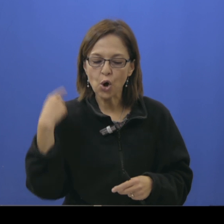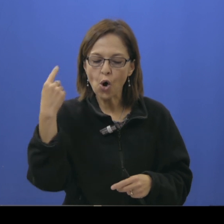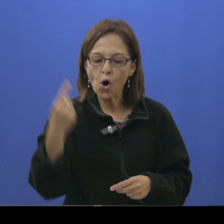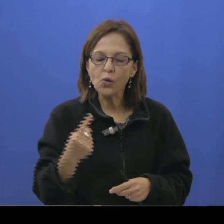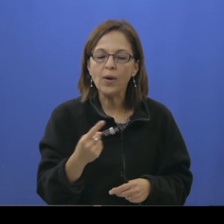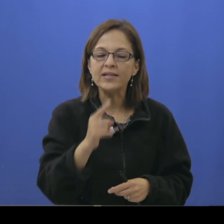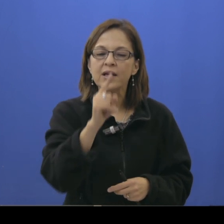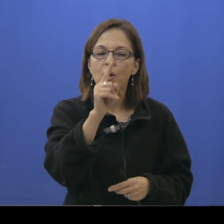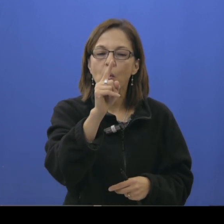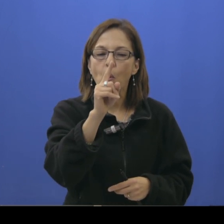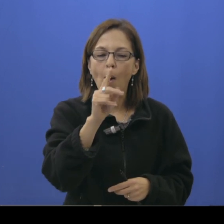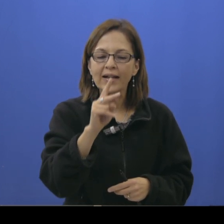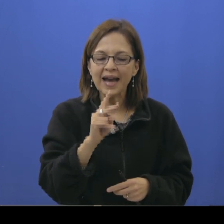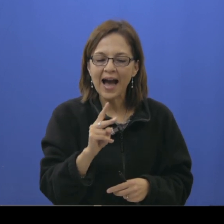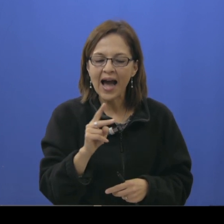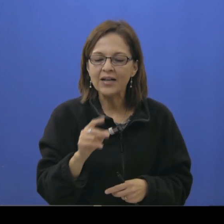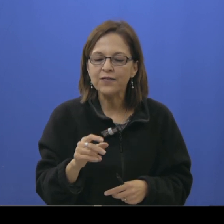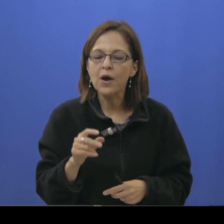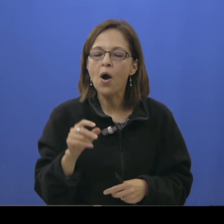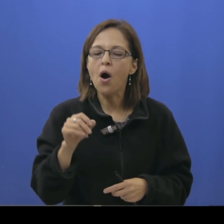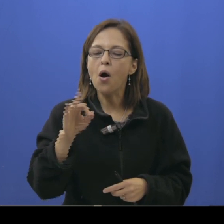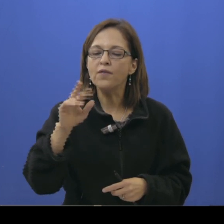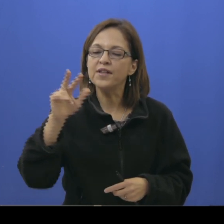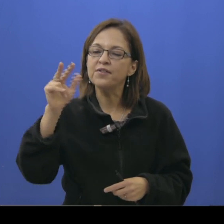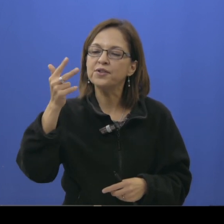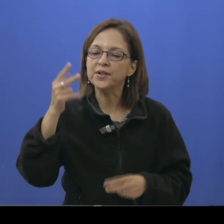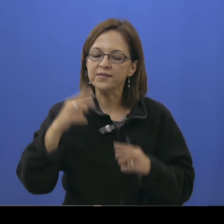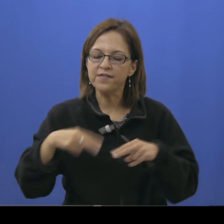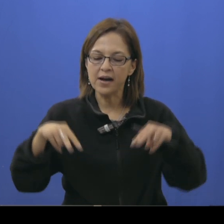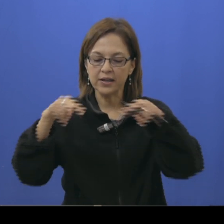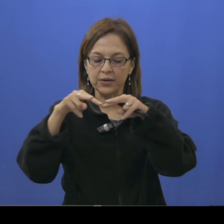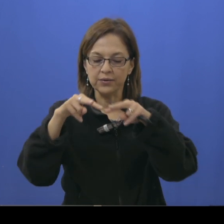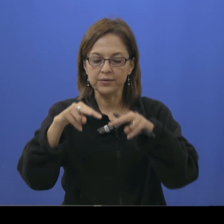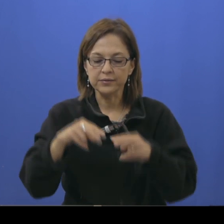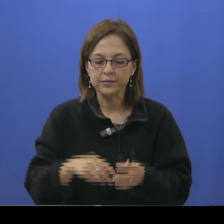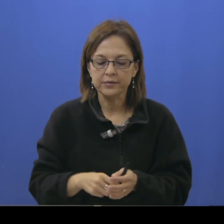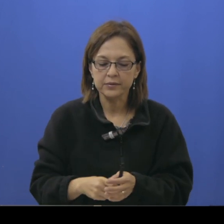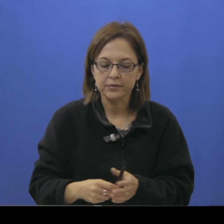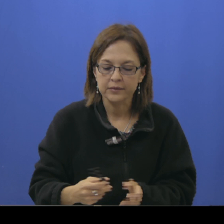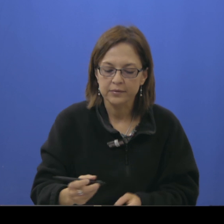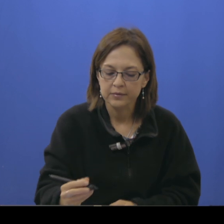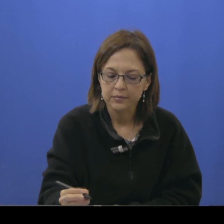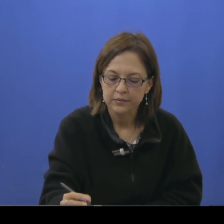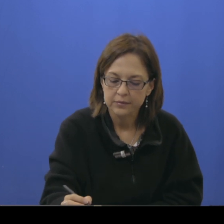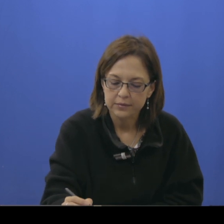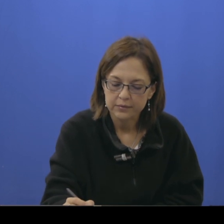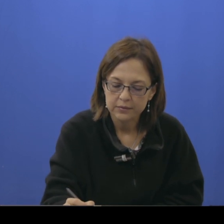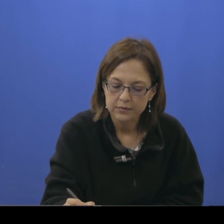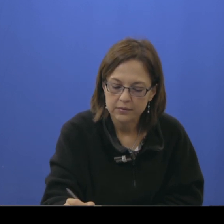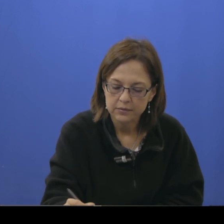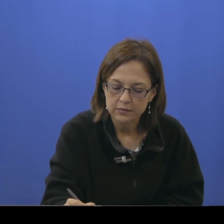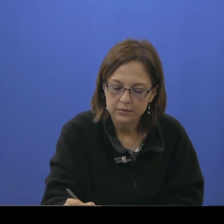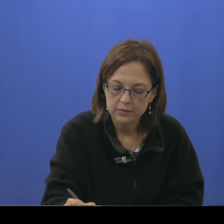is always 1/2 of the third value.